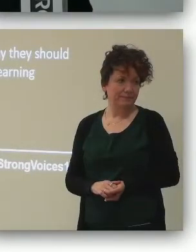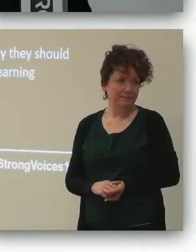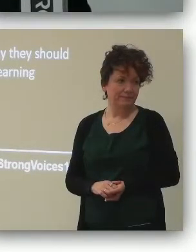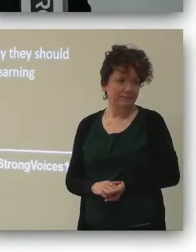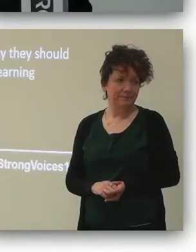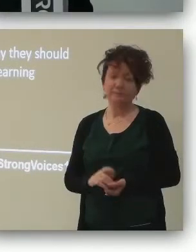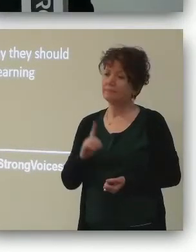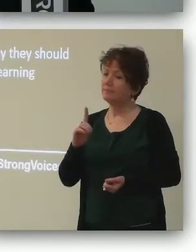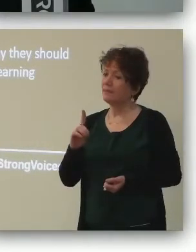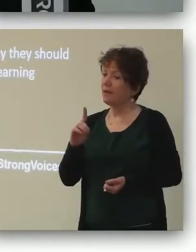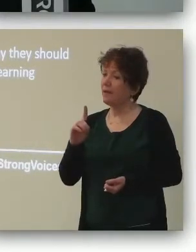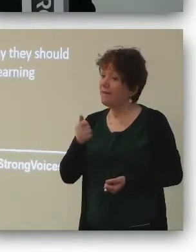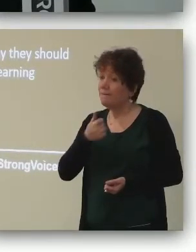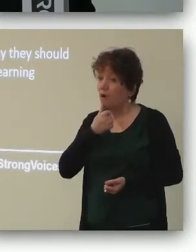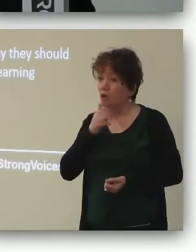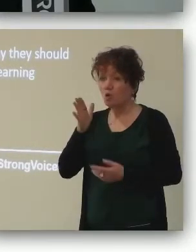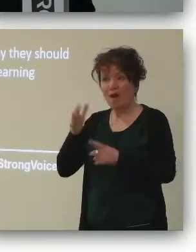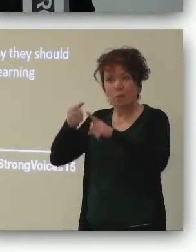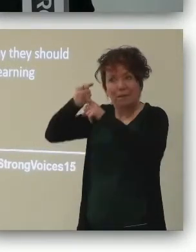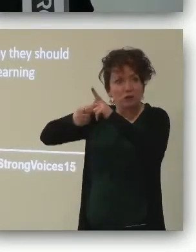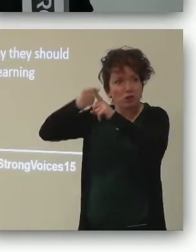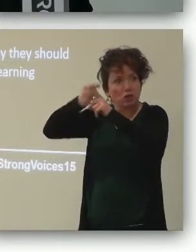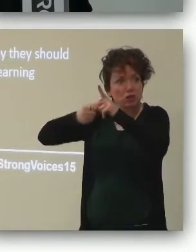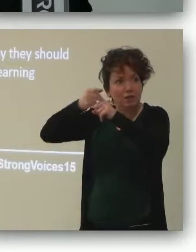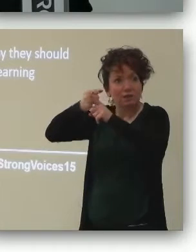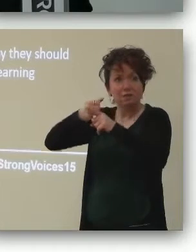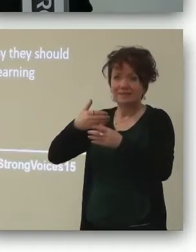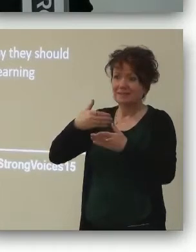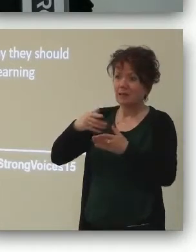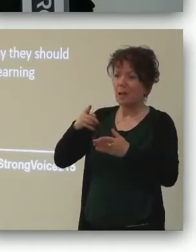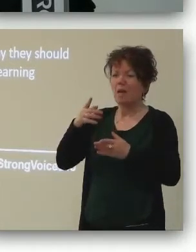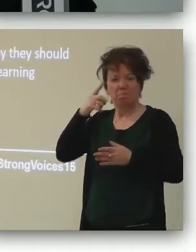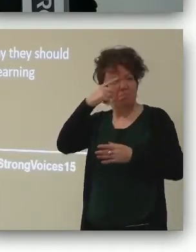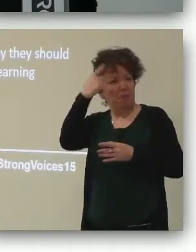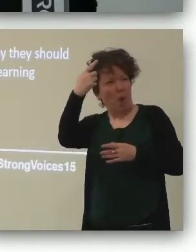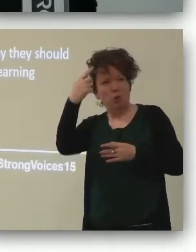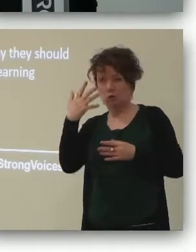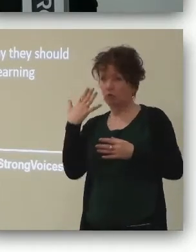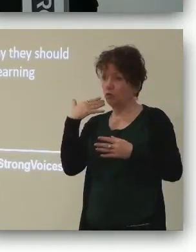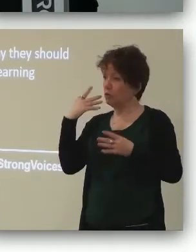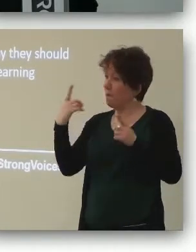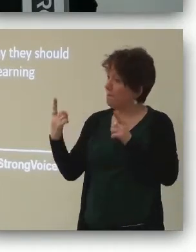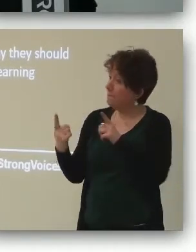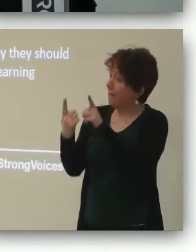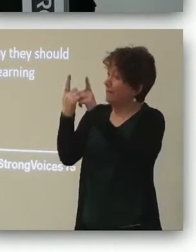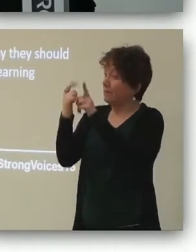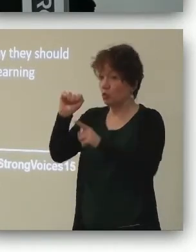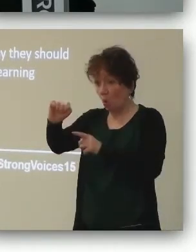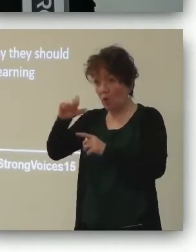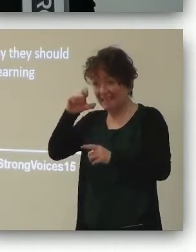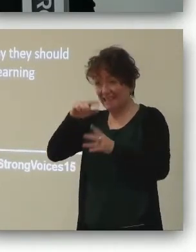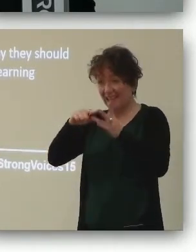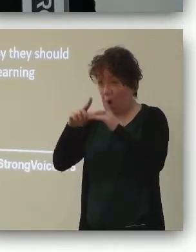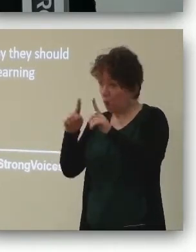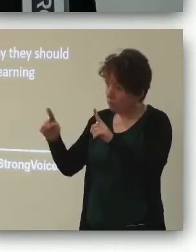So for your first pitch, we'd like you to imagine that you've just bumped into your CEO and you want to